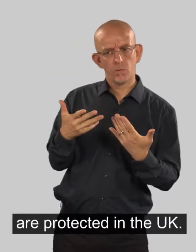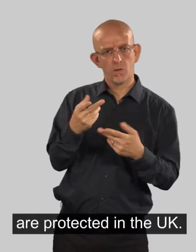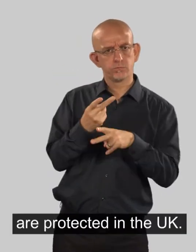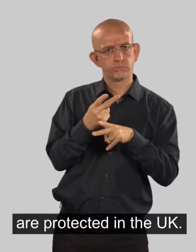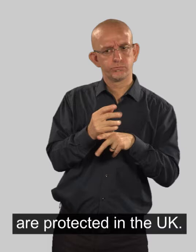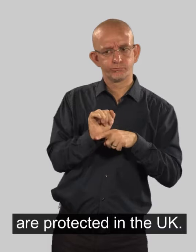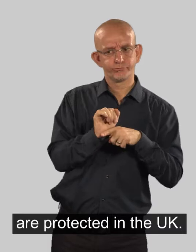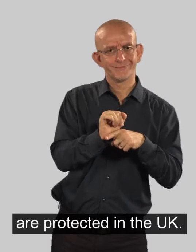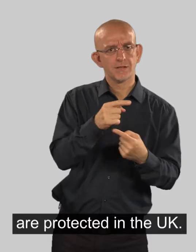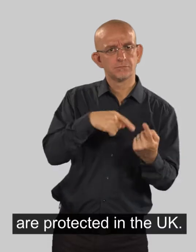UK.